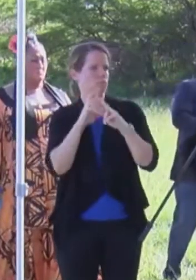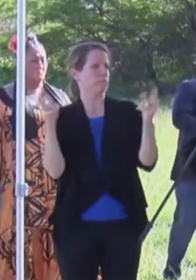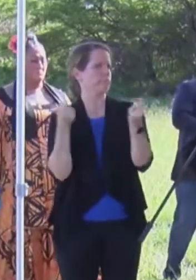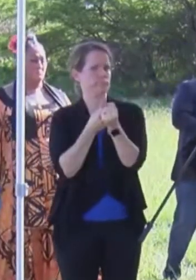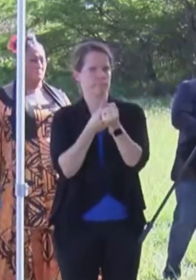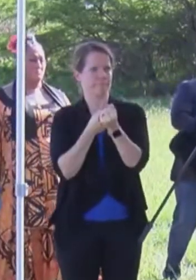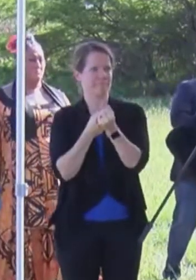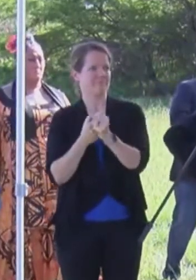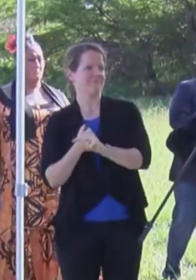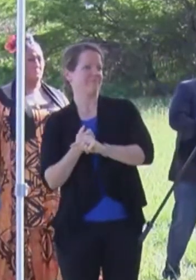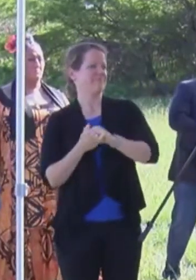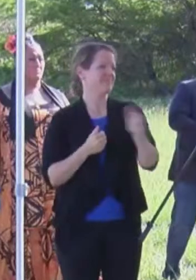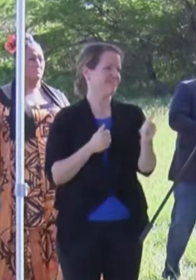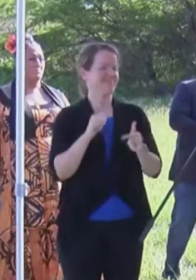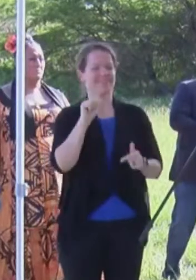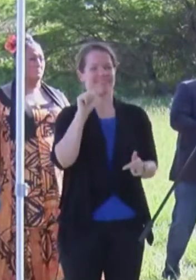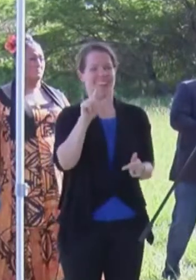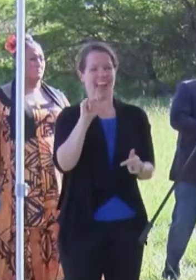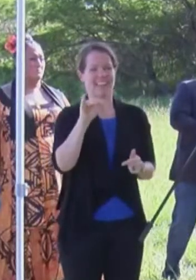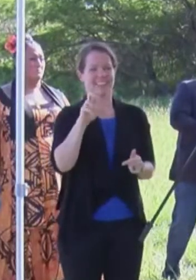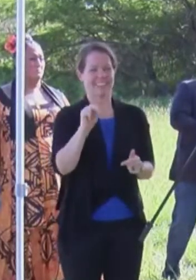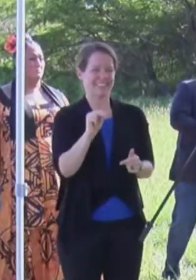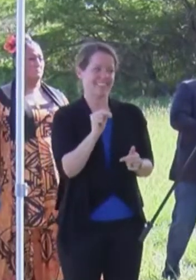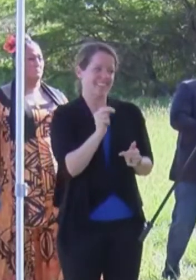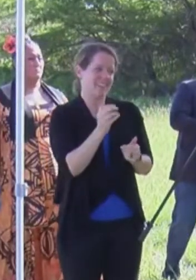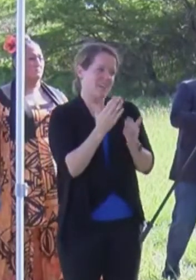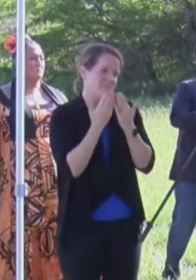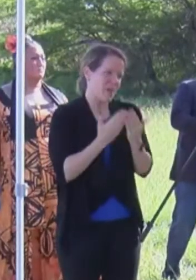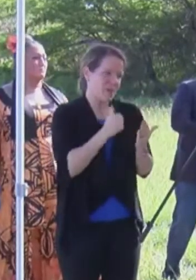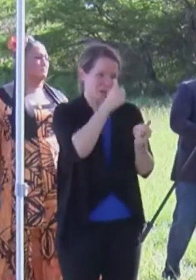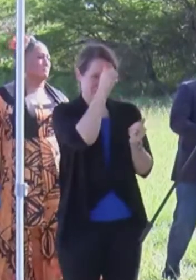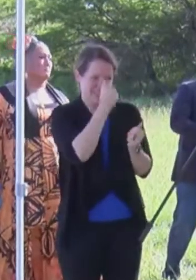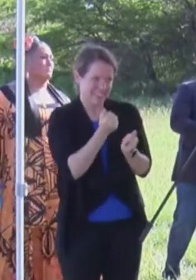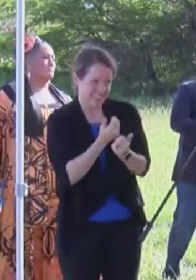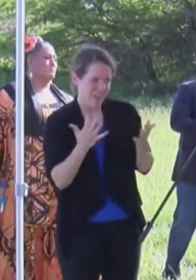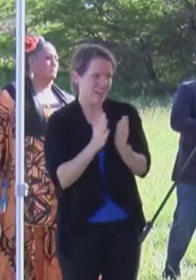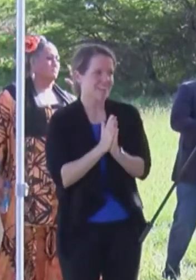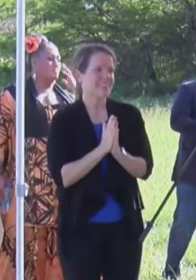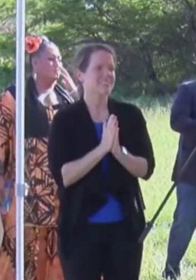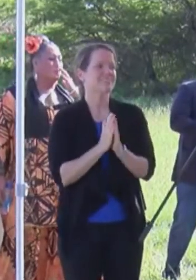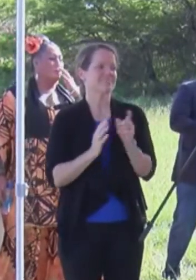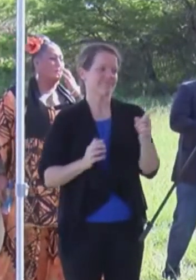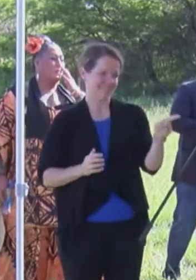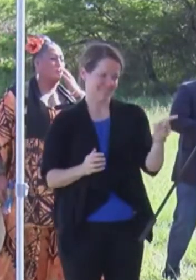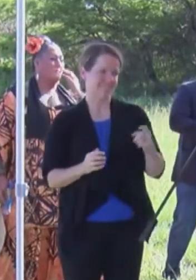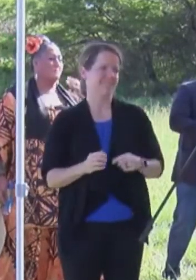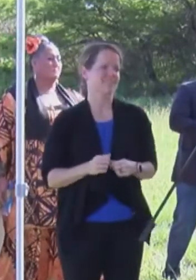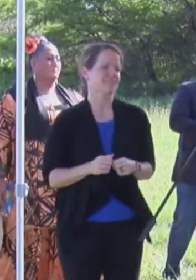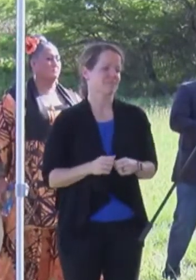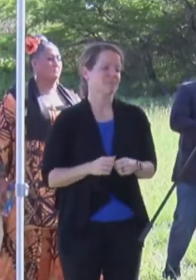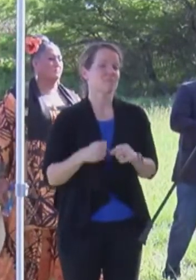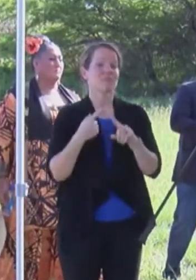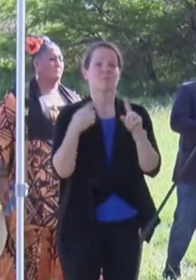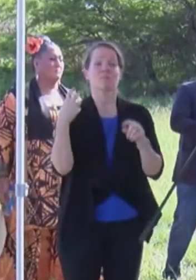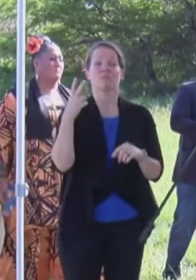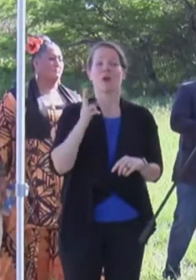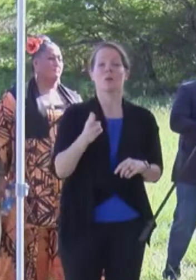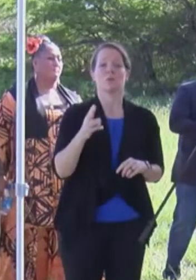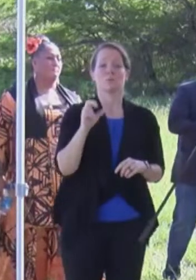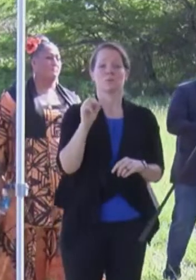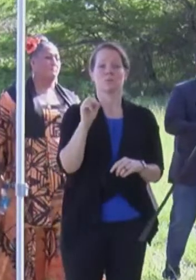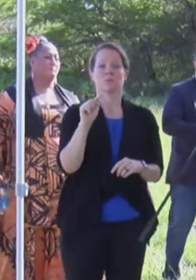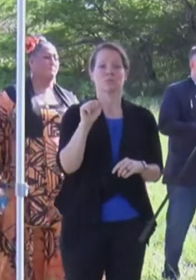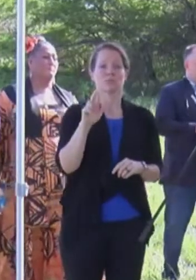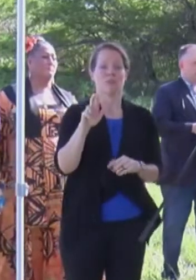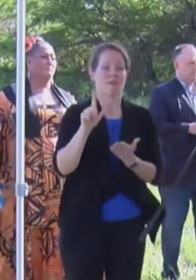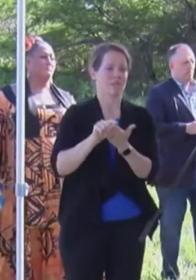Okay, Allison, I appreciate your aloha, kindness, and most importantly, patience. Go for it. So Allison Schaefer's with the Honolulu Star Advertiser. Earlier, there